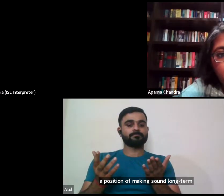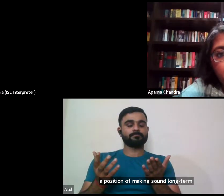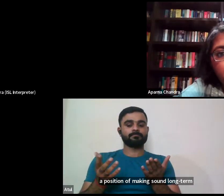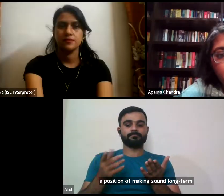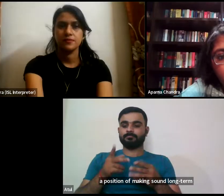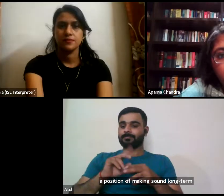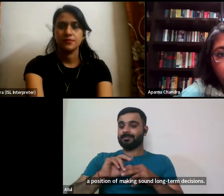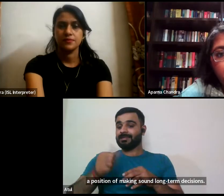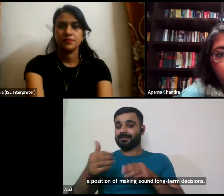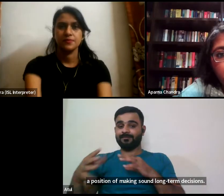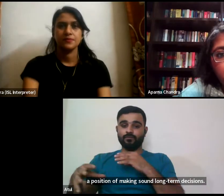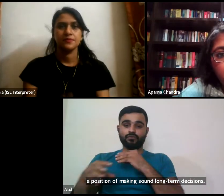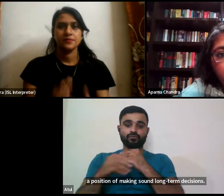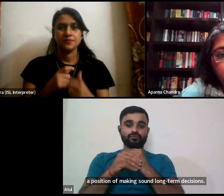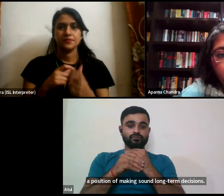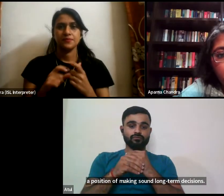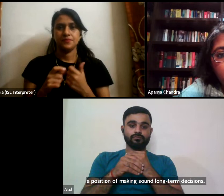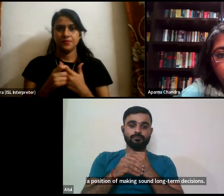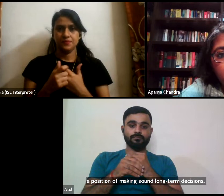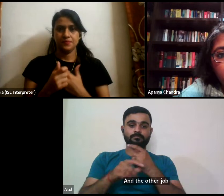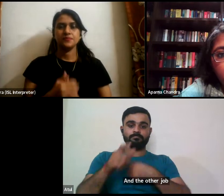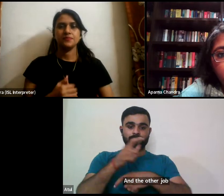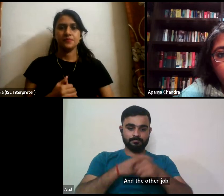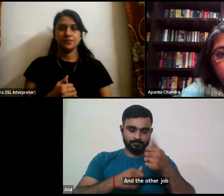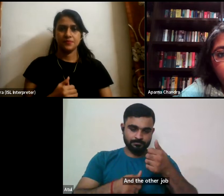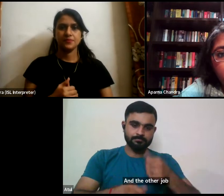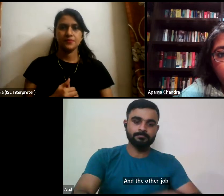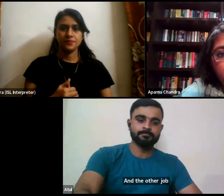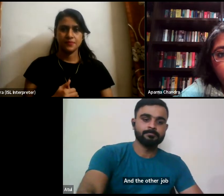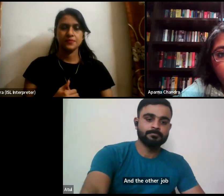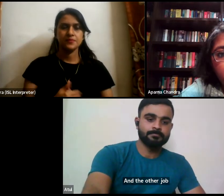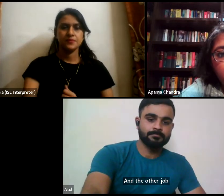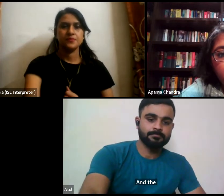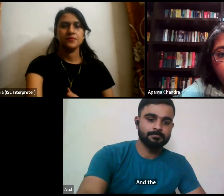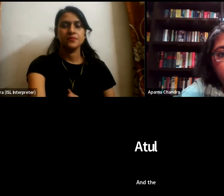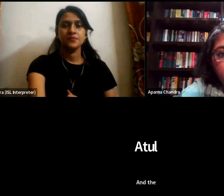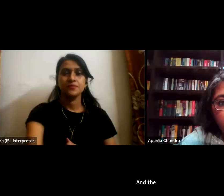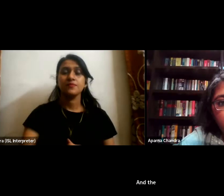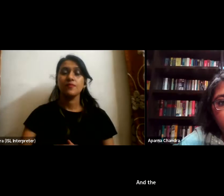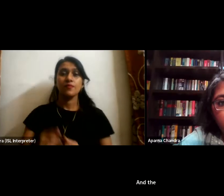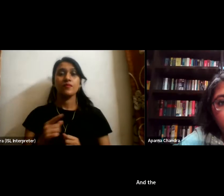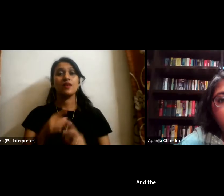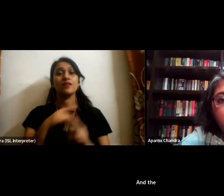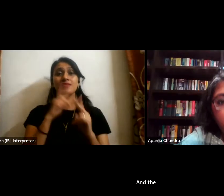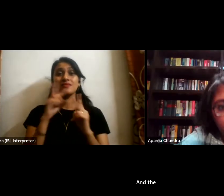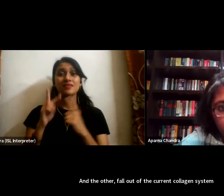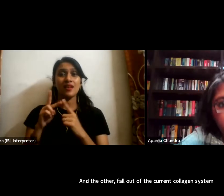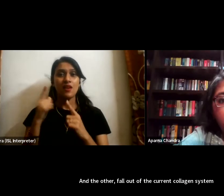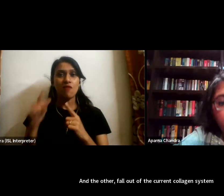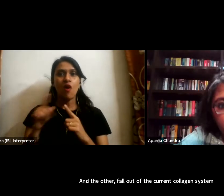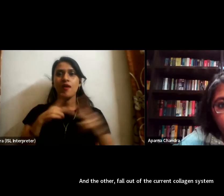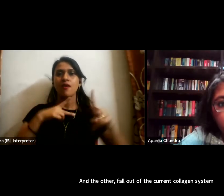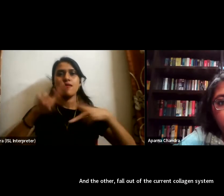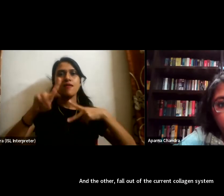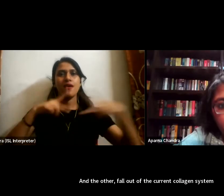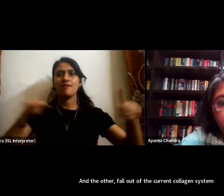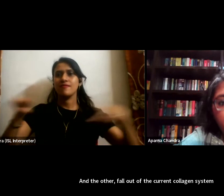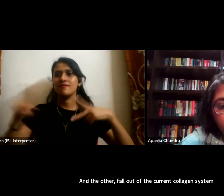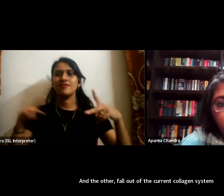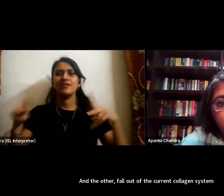the other fallout of the current collegium system is the angle of diversity,